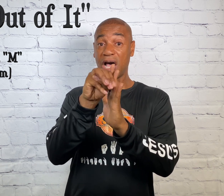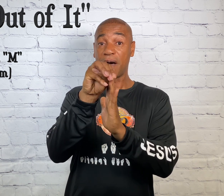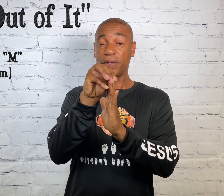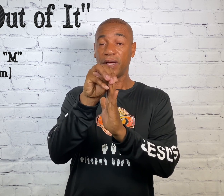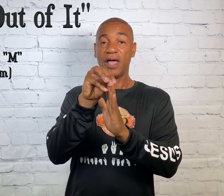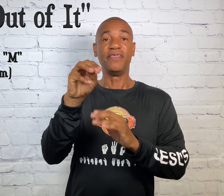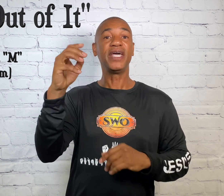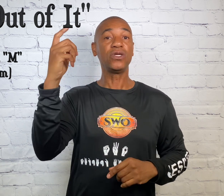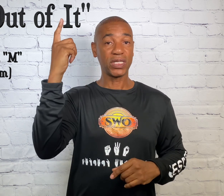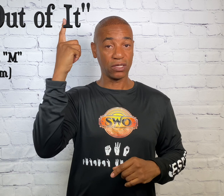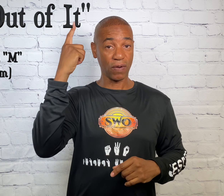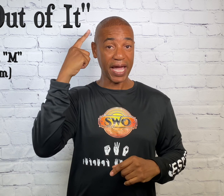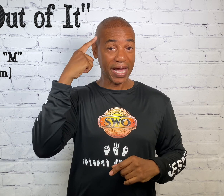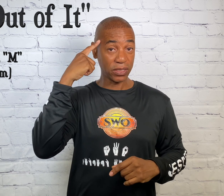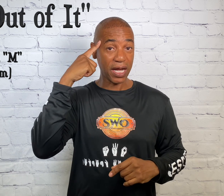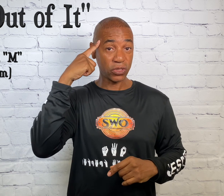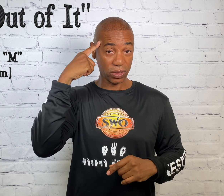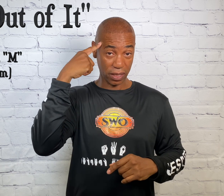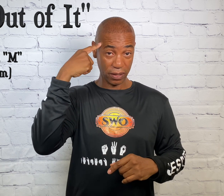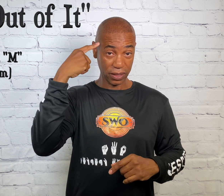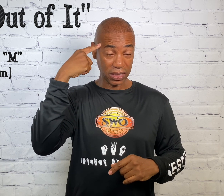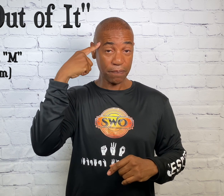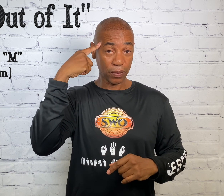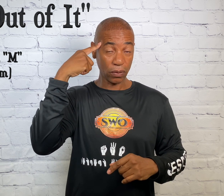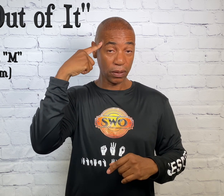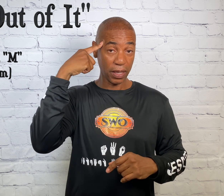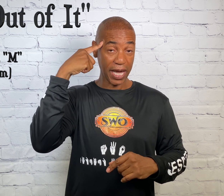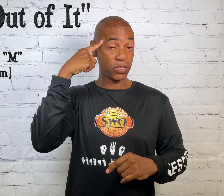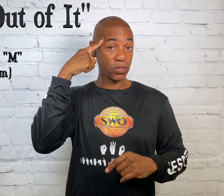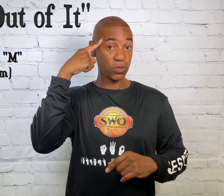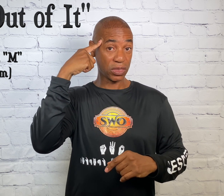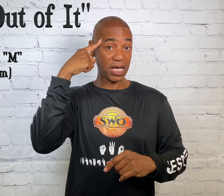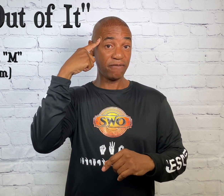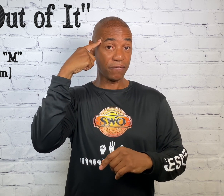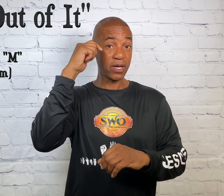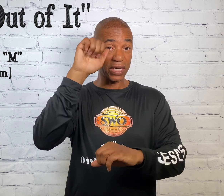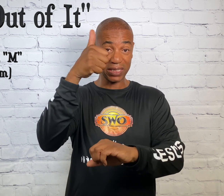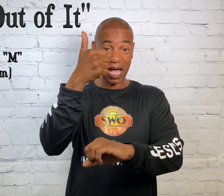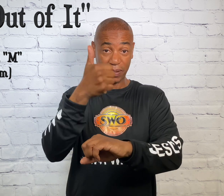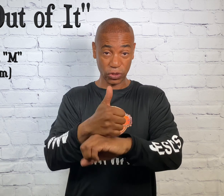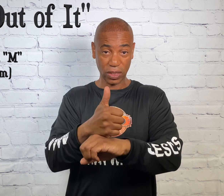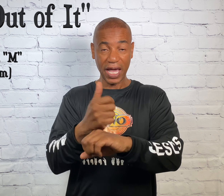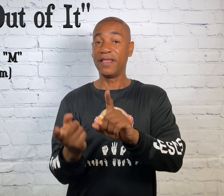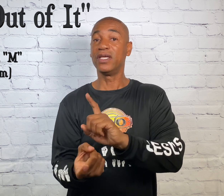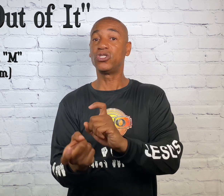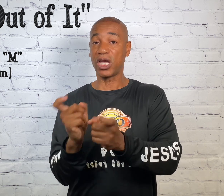up. Then you take the right hand, touch the temple, and you do the sign from here, established, and then